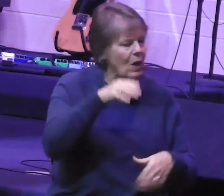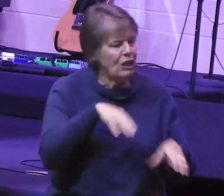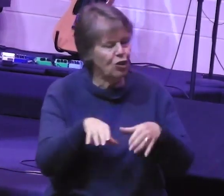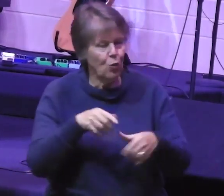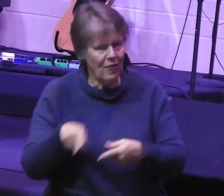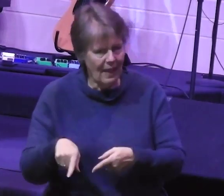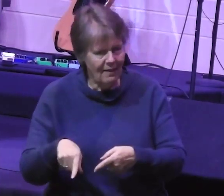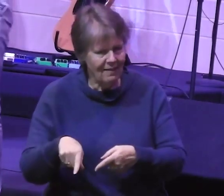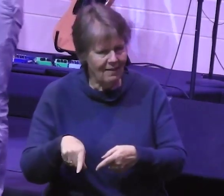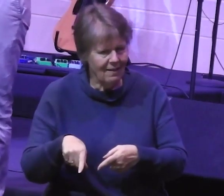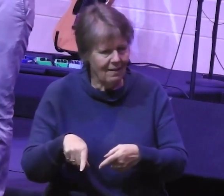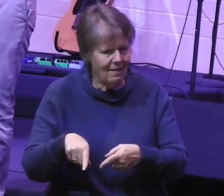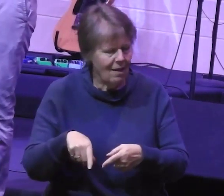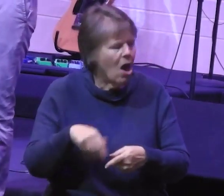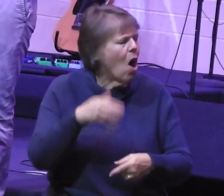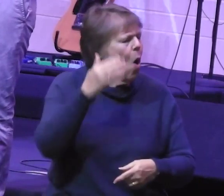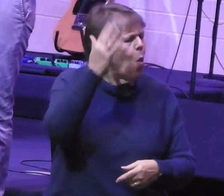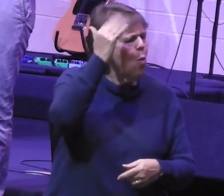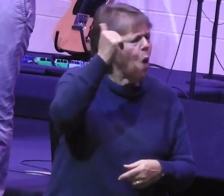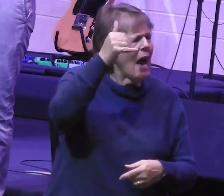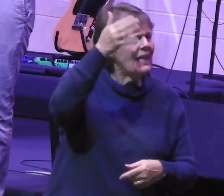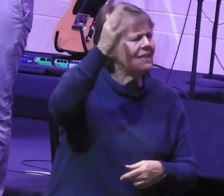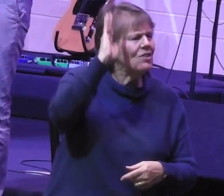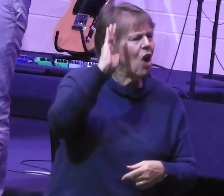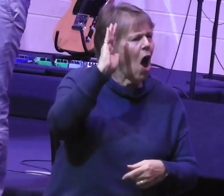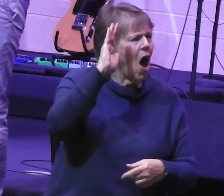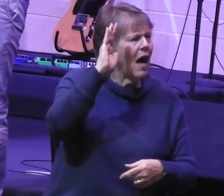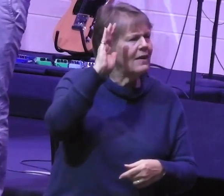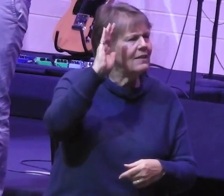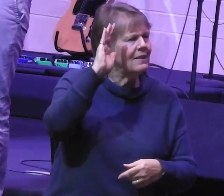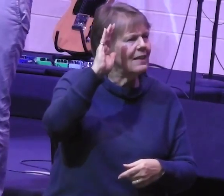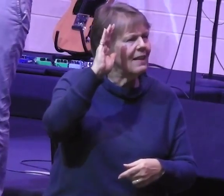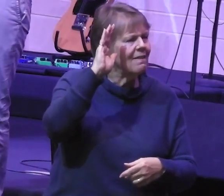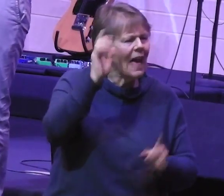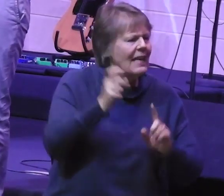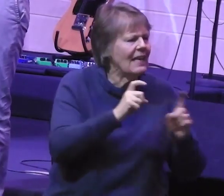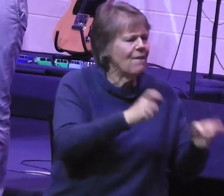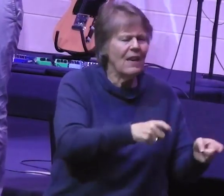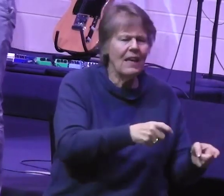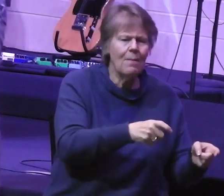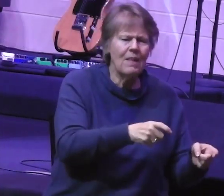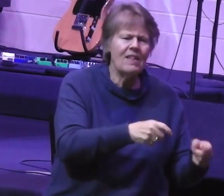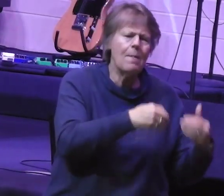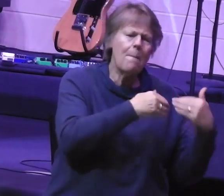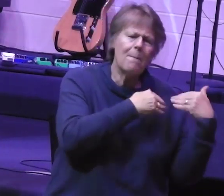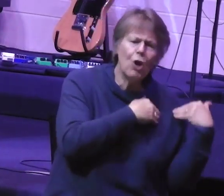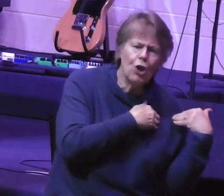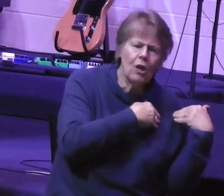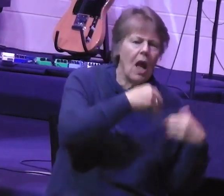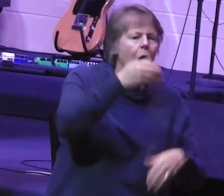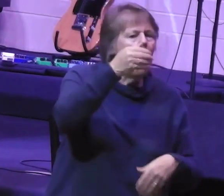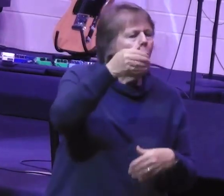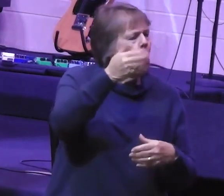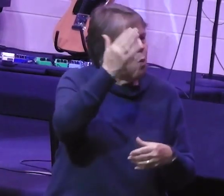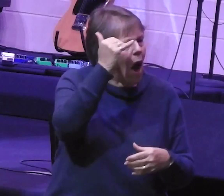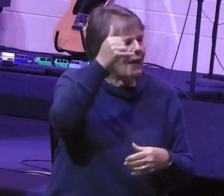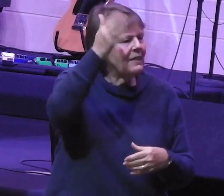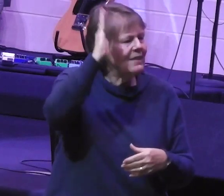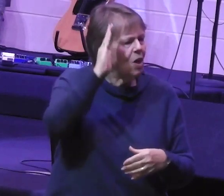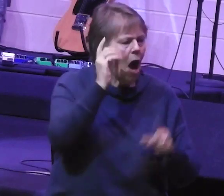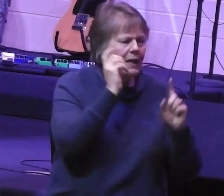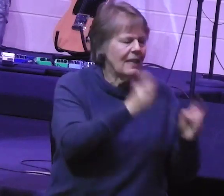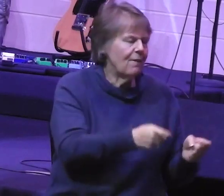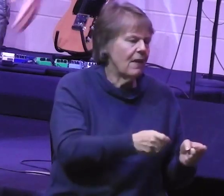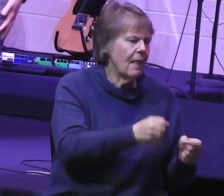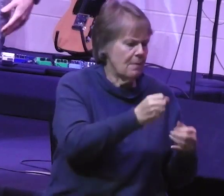God making this sort of, isn't this some kind of a heavy burden? Like, why is God putting so many rules down on them? I mean,